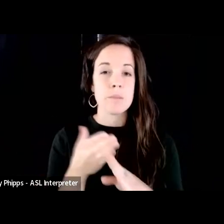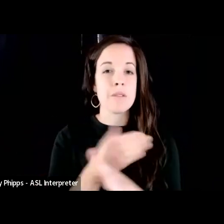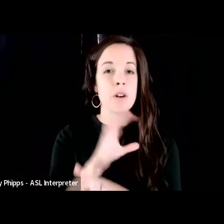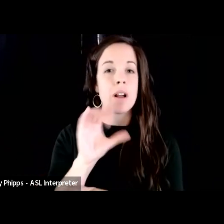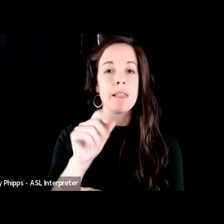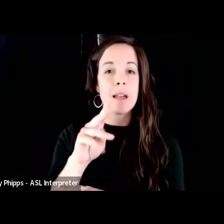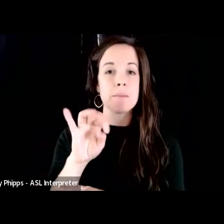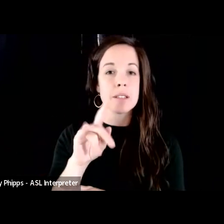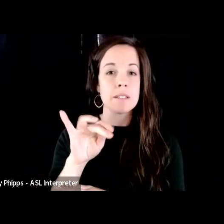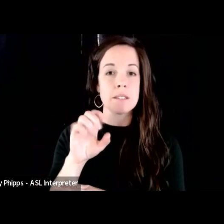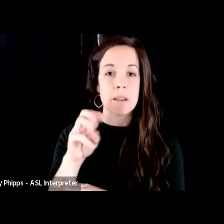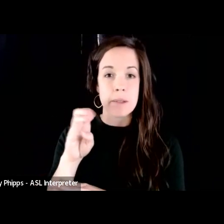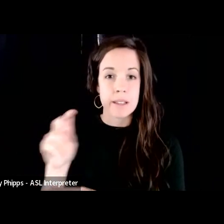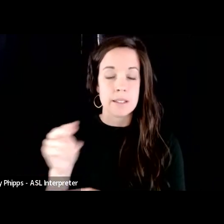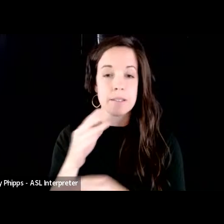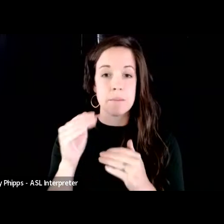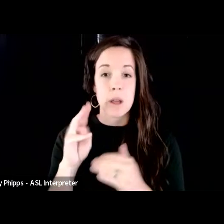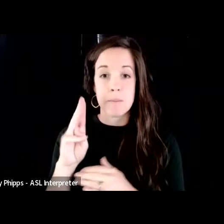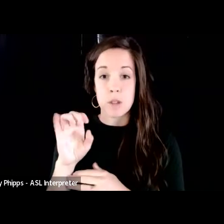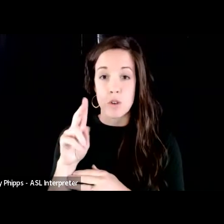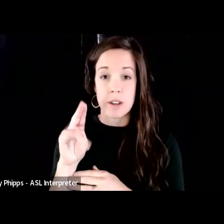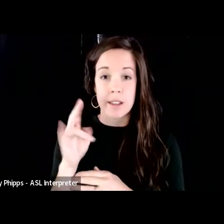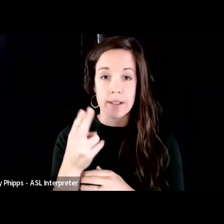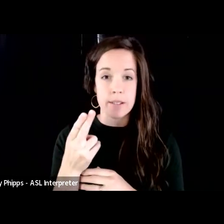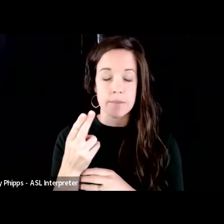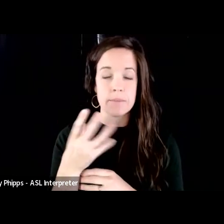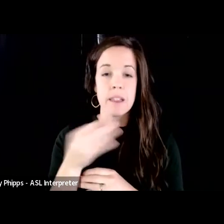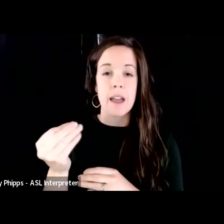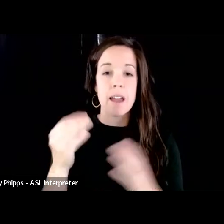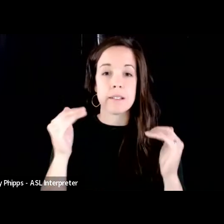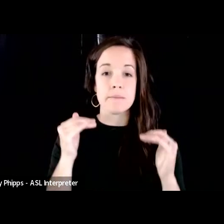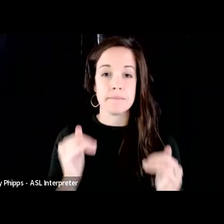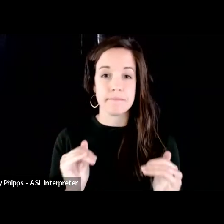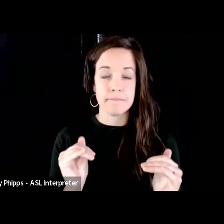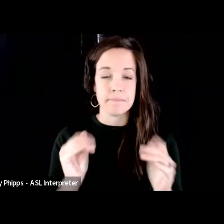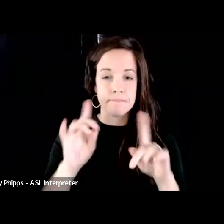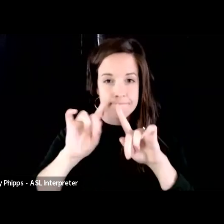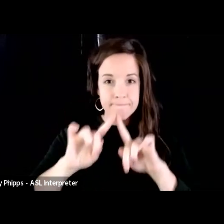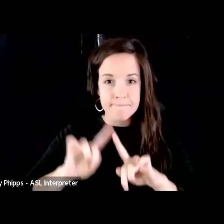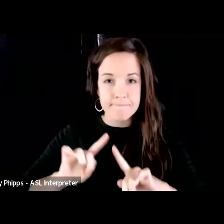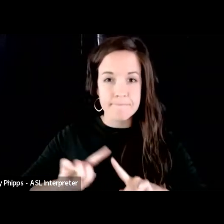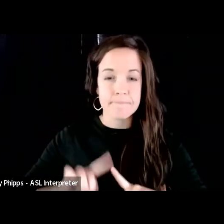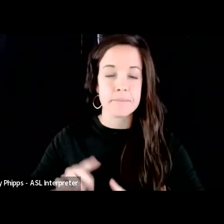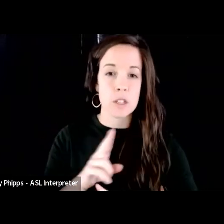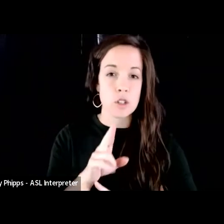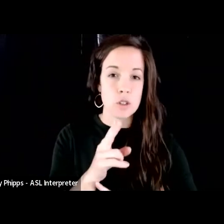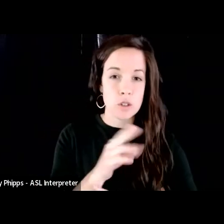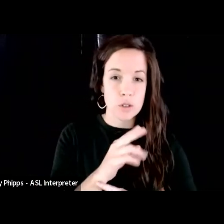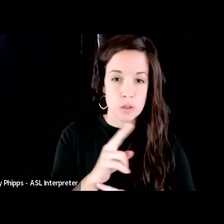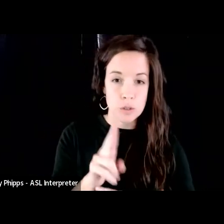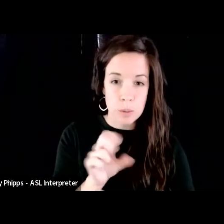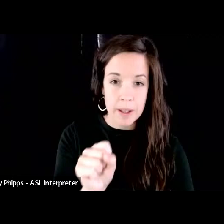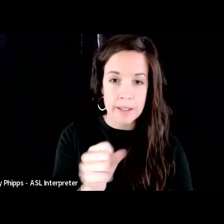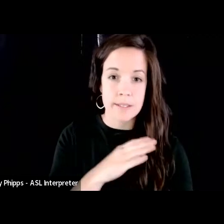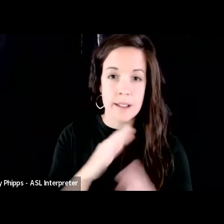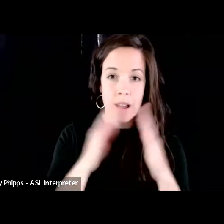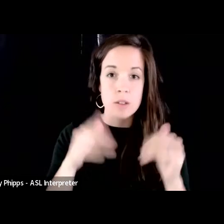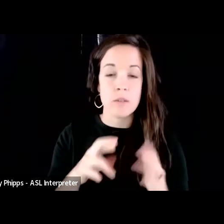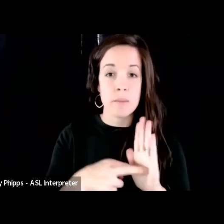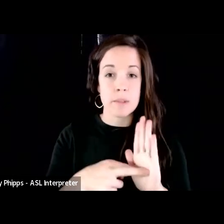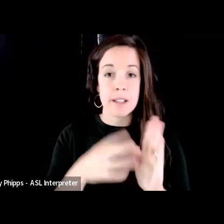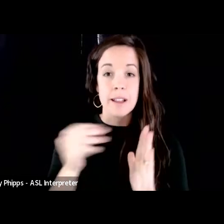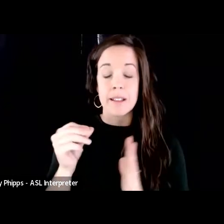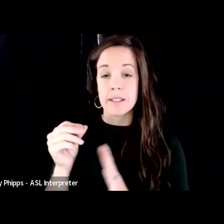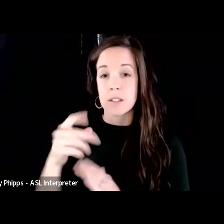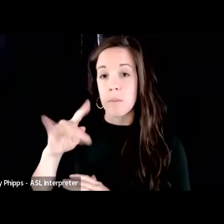Munich Security Conference, at the UN Commission for Sustainable Development, the U.S. House of Representatives, and the European Parliament. Gidon was